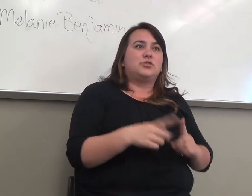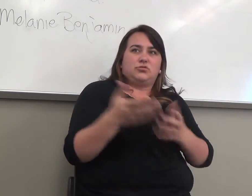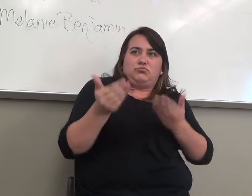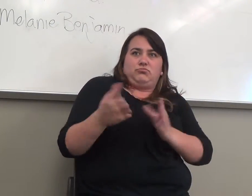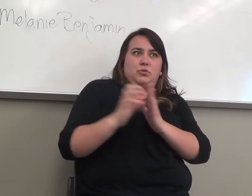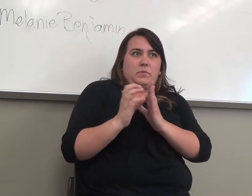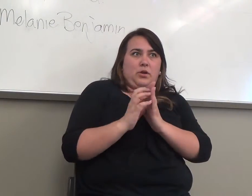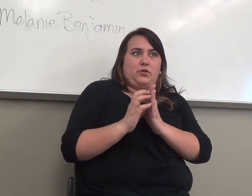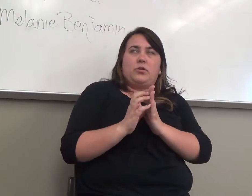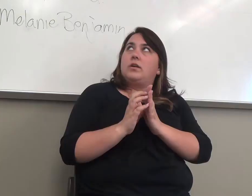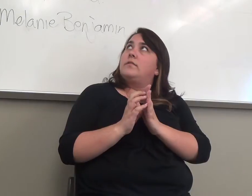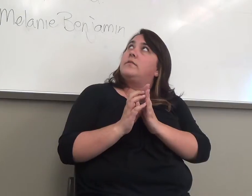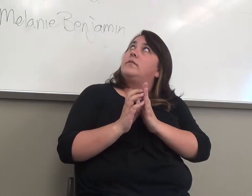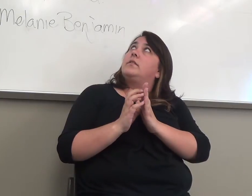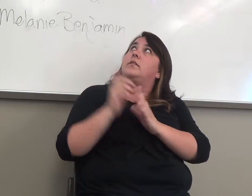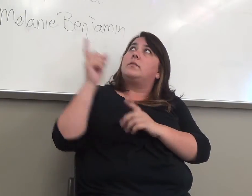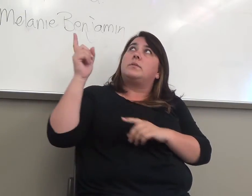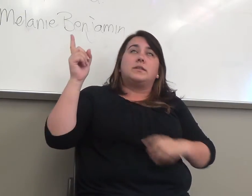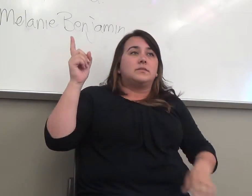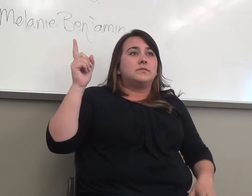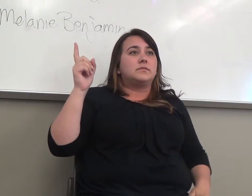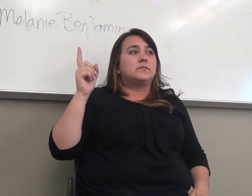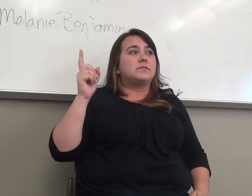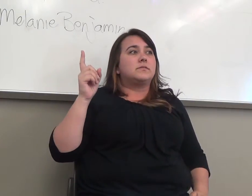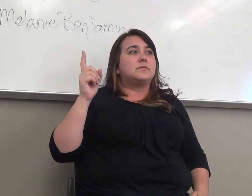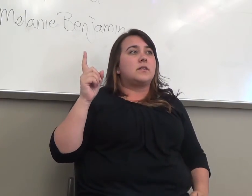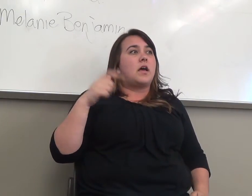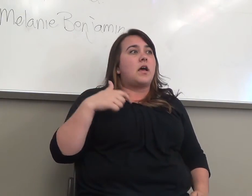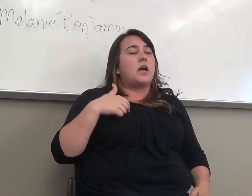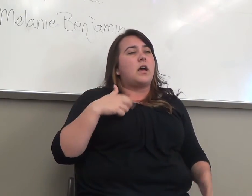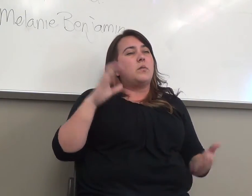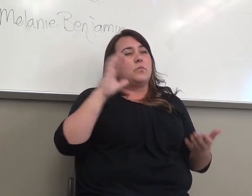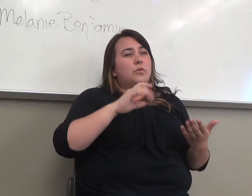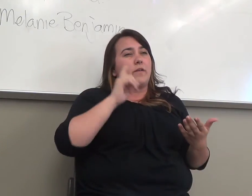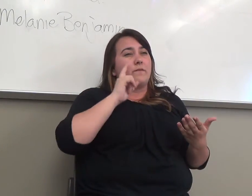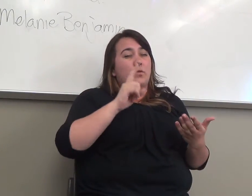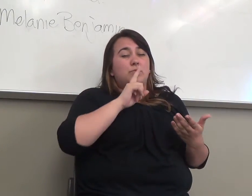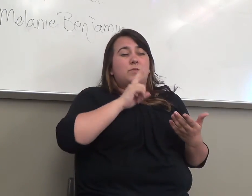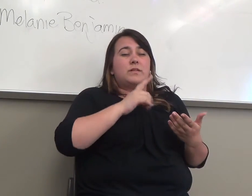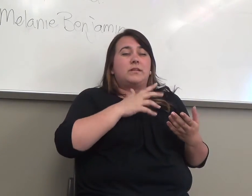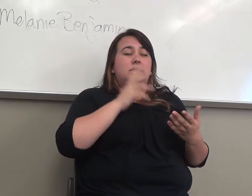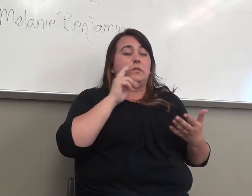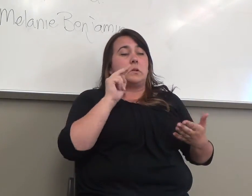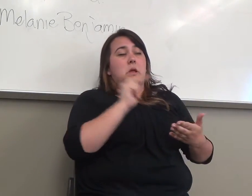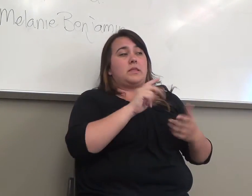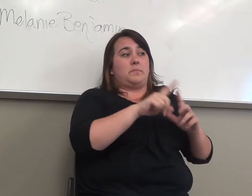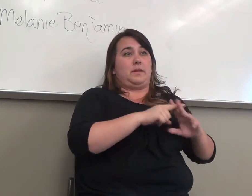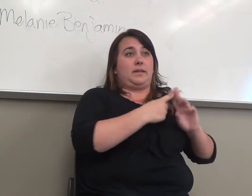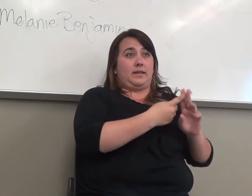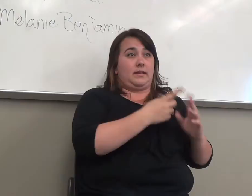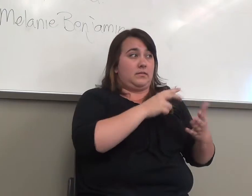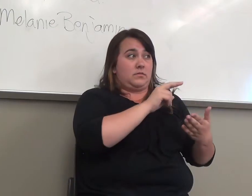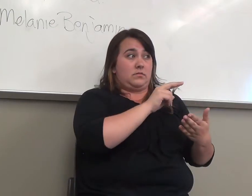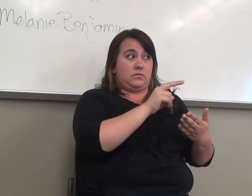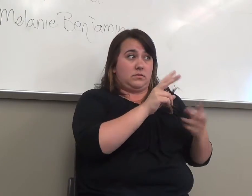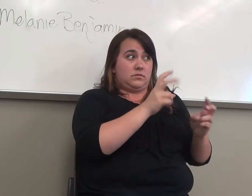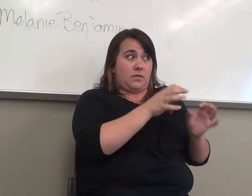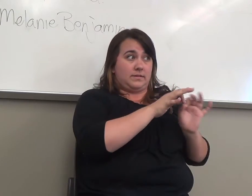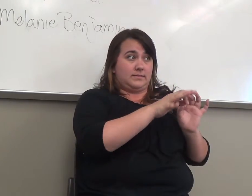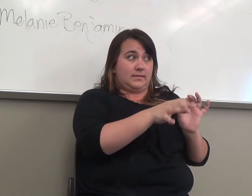we're talking about. Like I said, I'm kind of looking for it at the start. If I don't find it at the start, I'm not going to right away say,